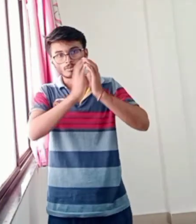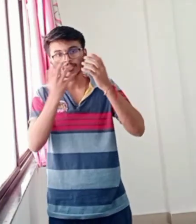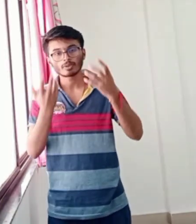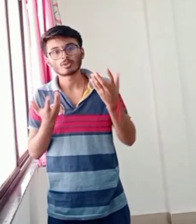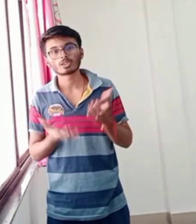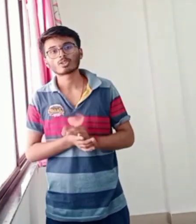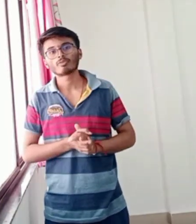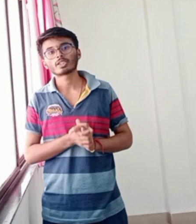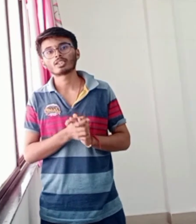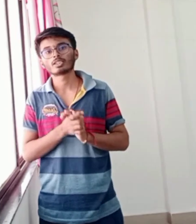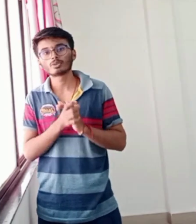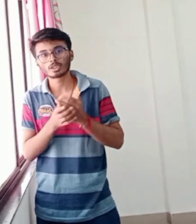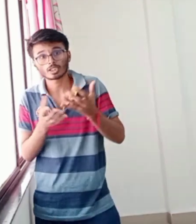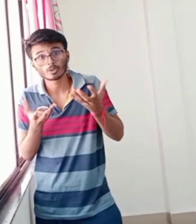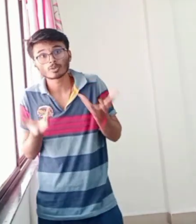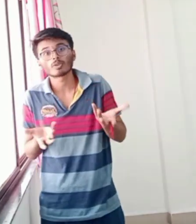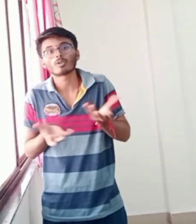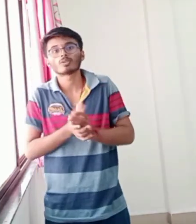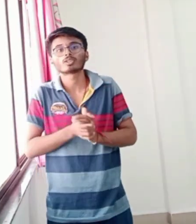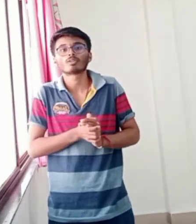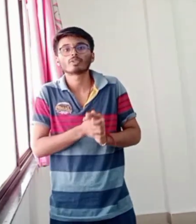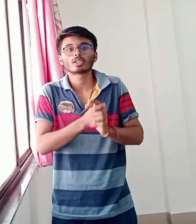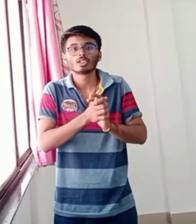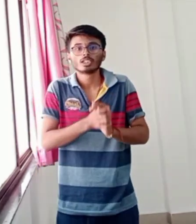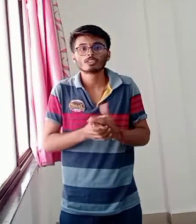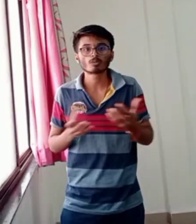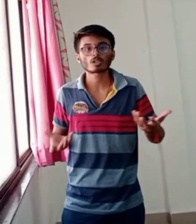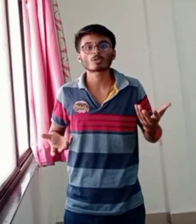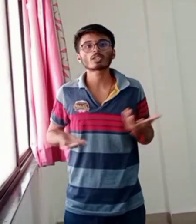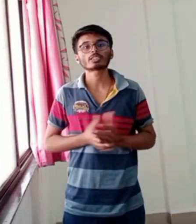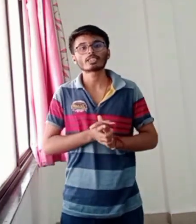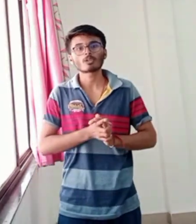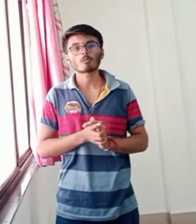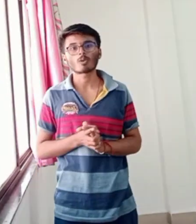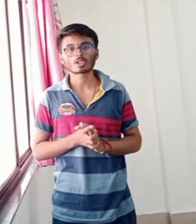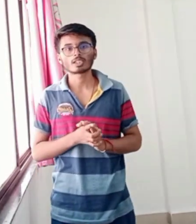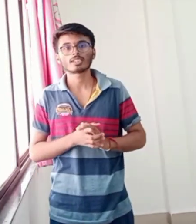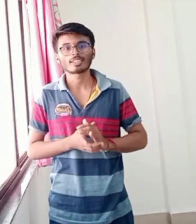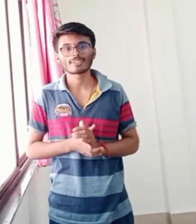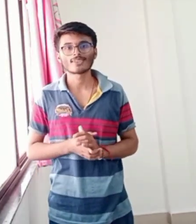view on this topic. You share your view on this topic. This is Omkar signing off for the day. Thank you.